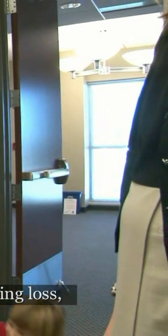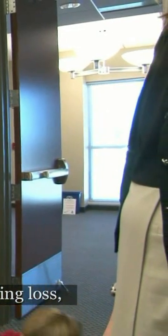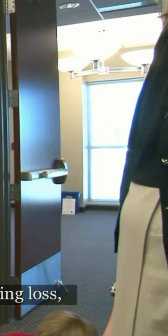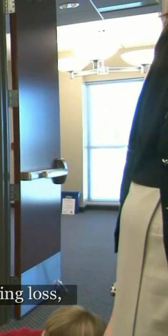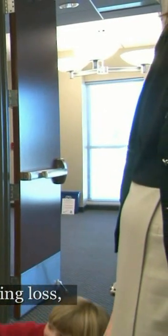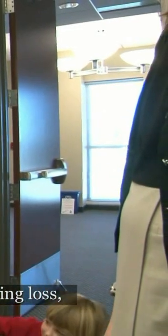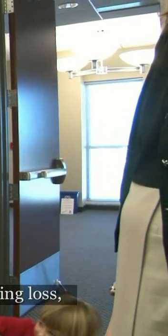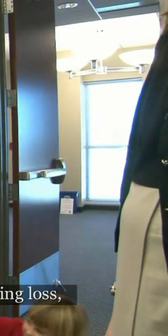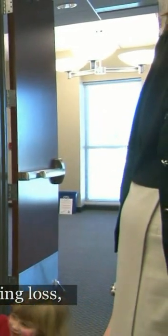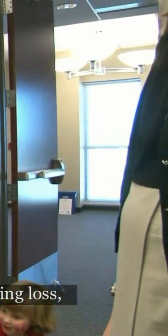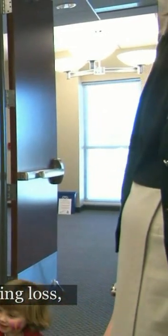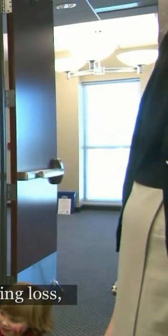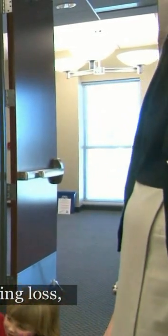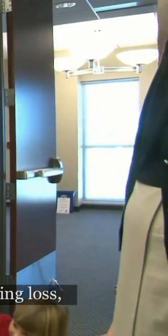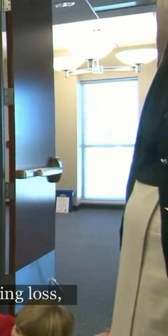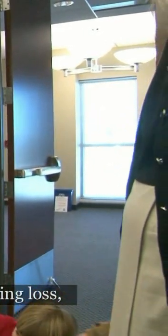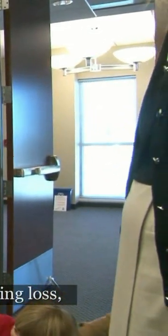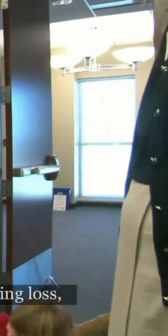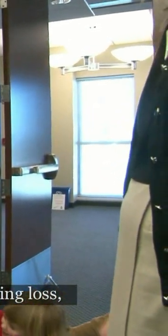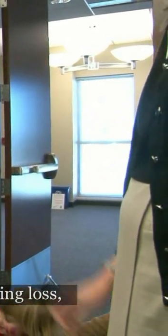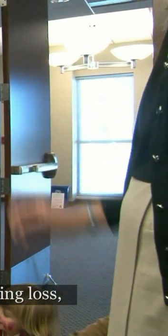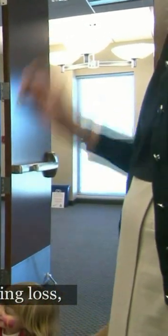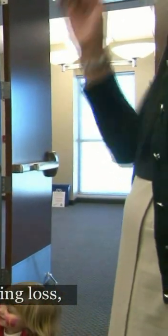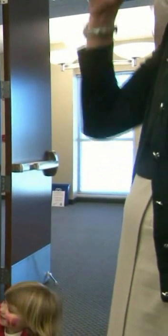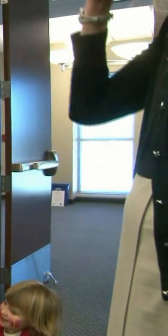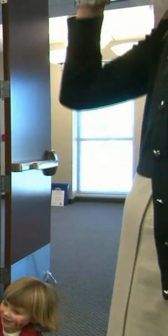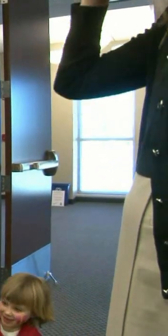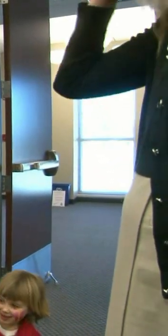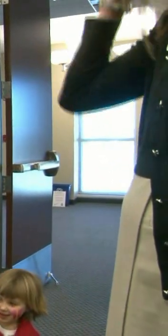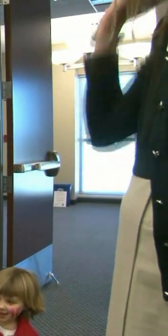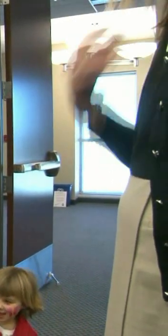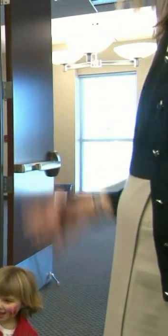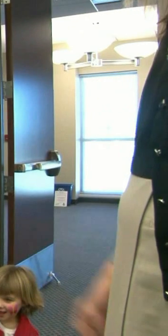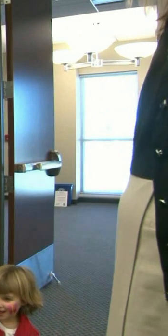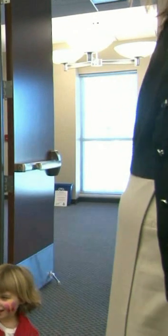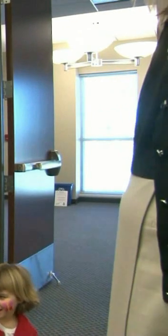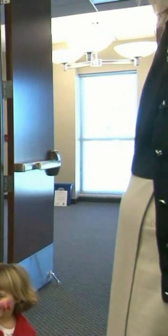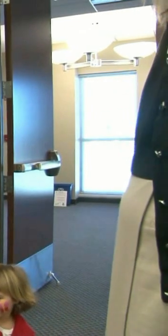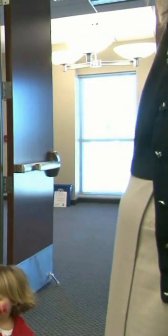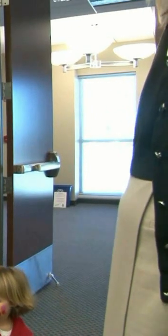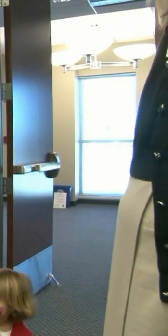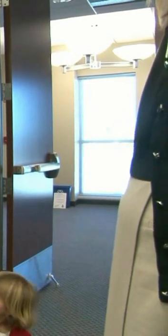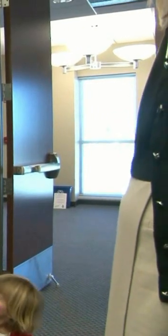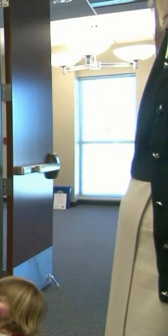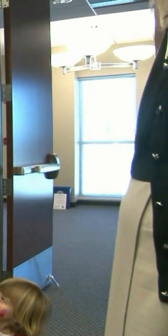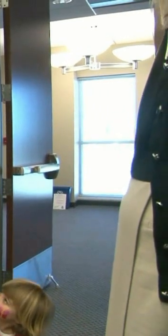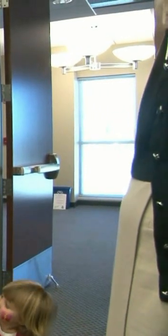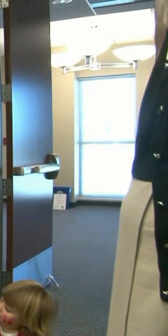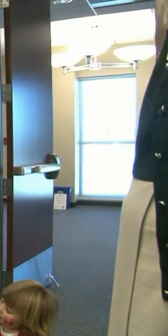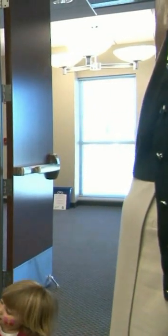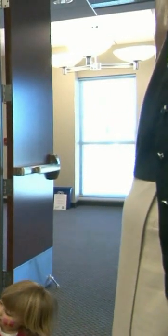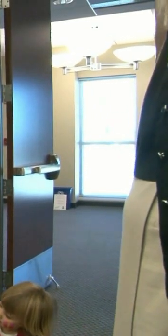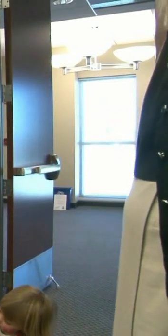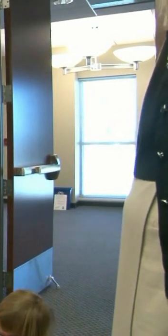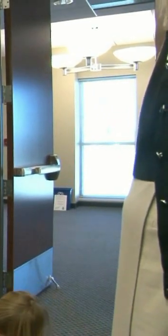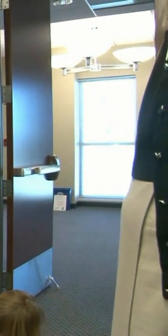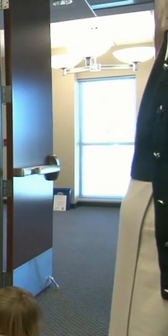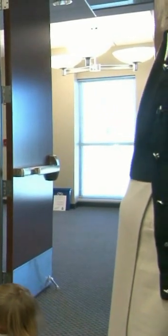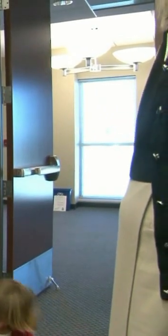hearing dogs to people with hearing loss, and the dogs can alert to sounds of normal